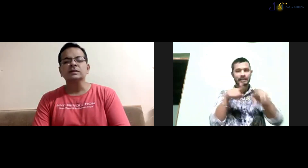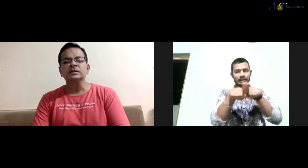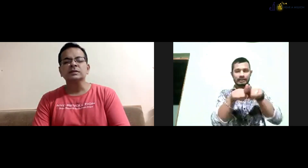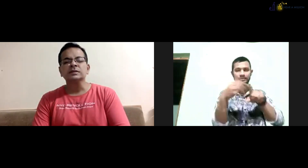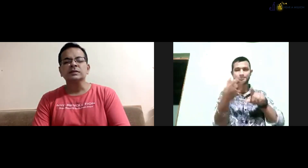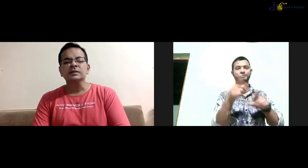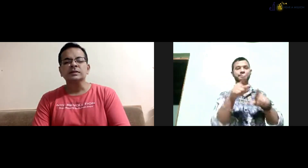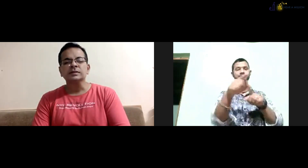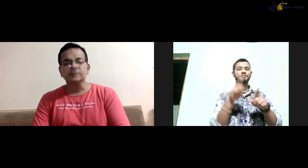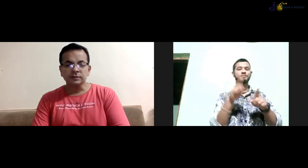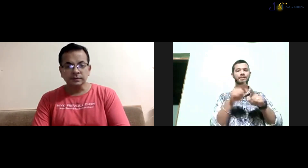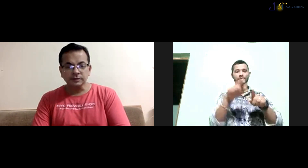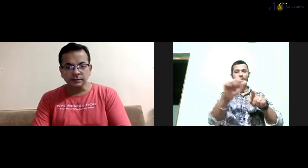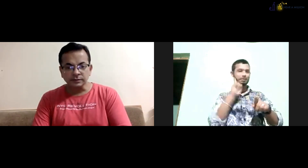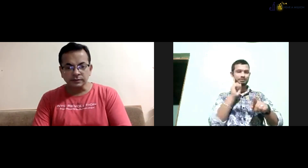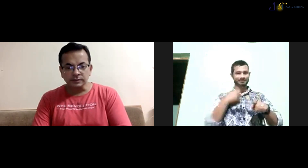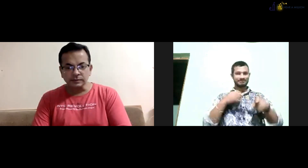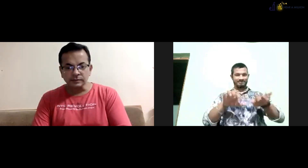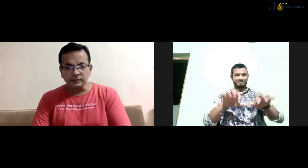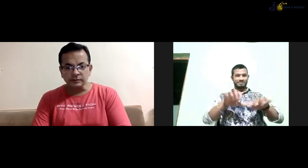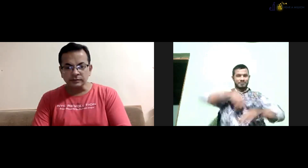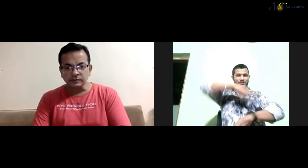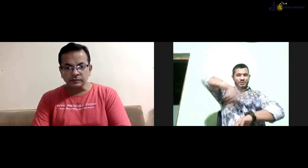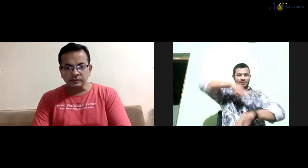taking too much time as sitting over there.